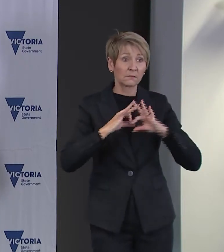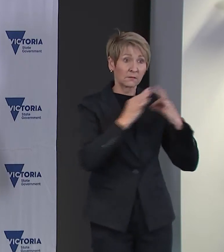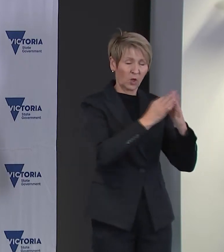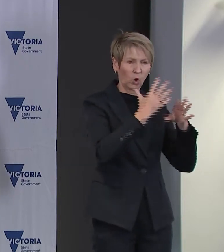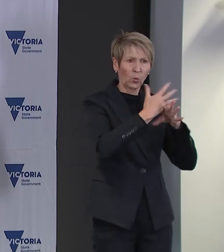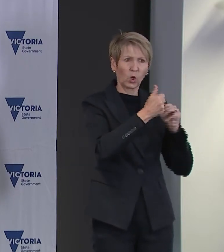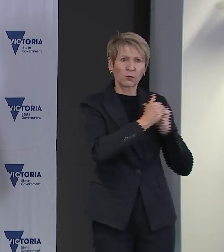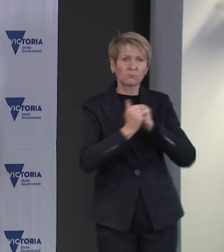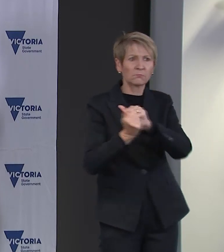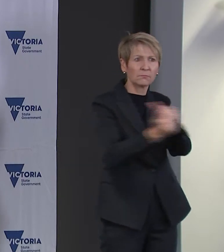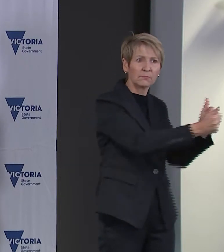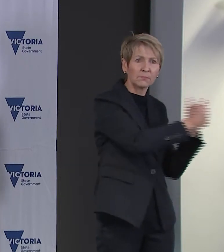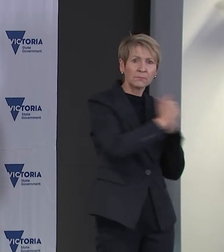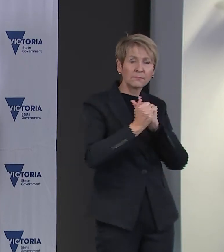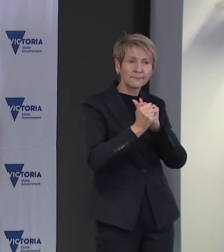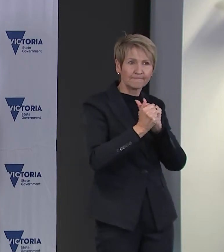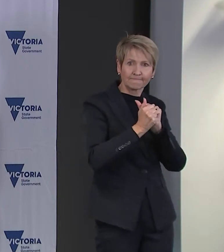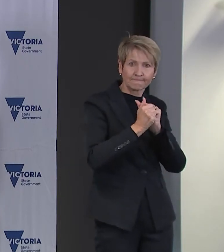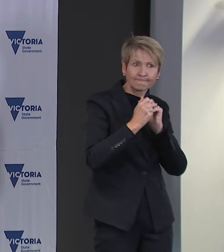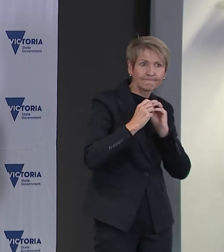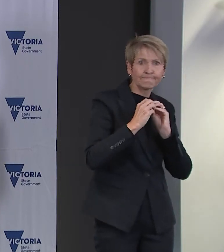public housing communities and